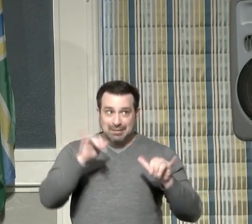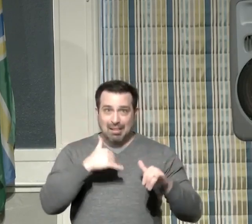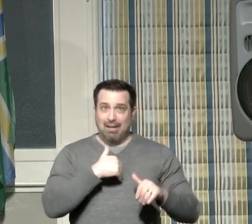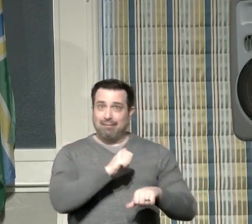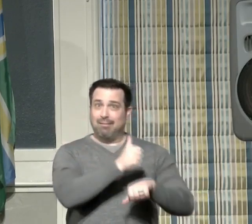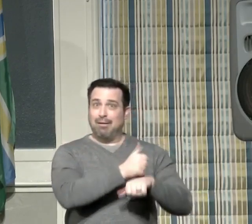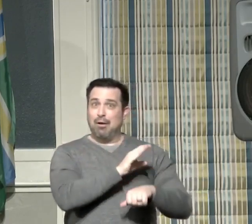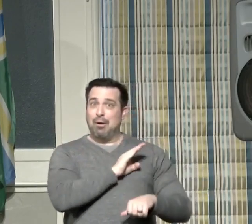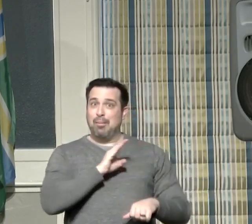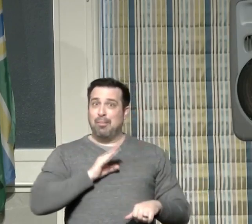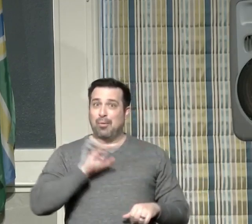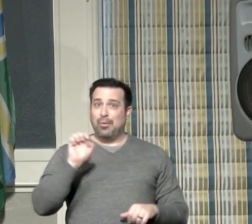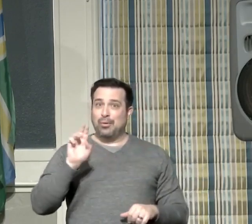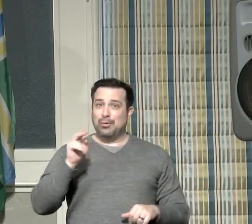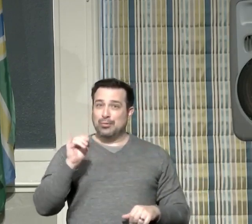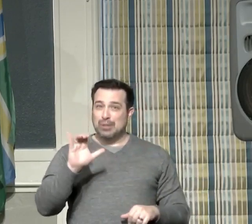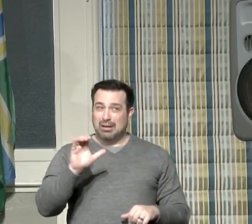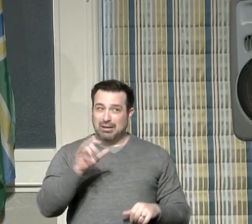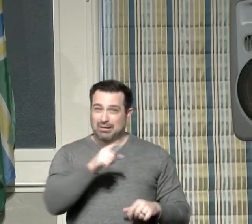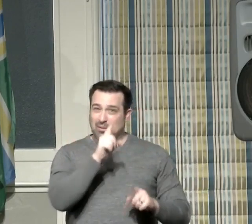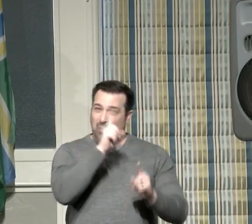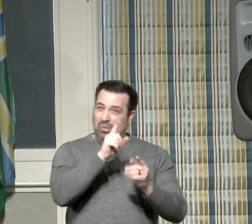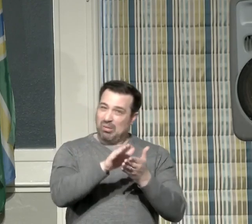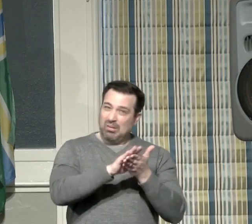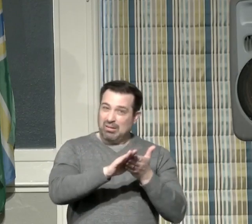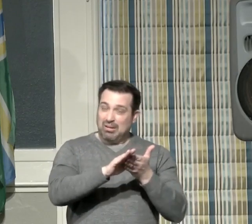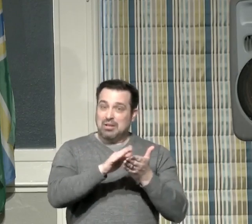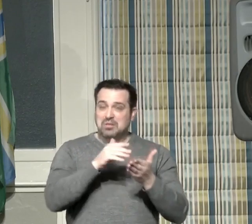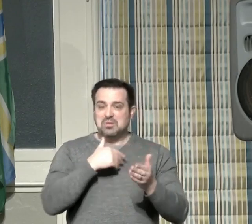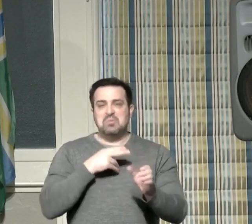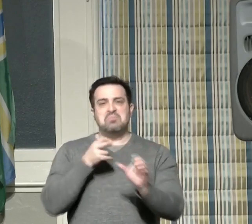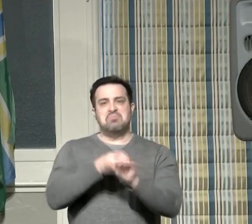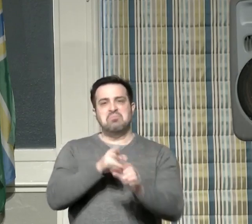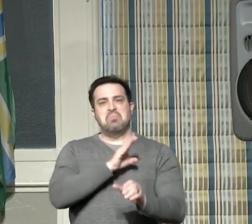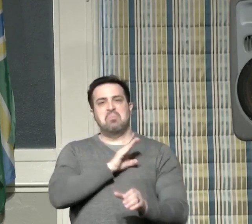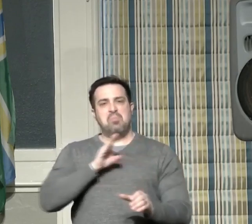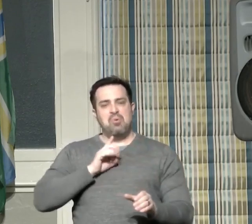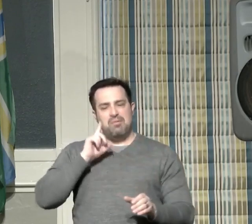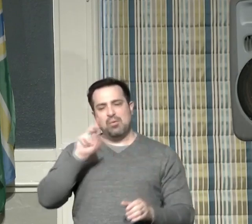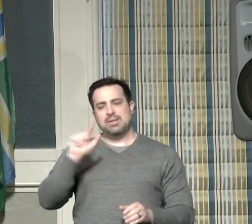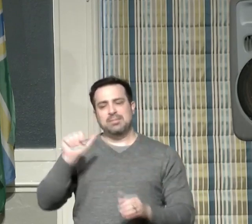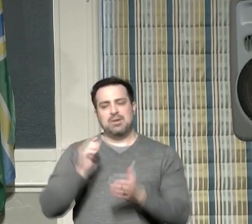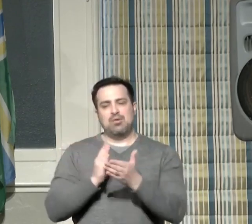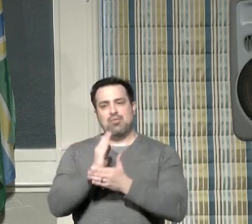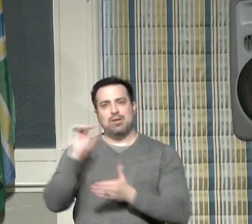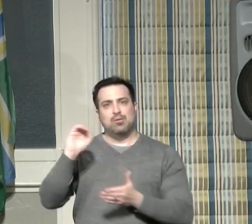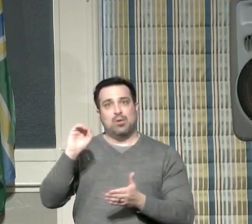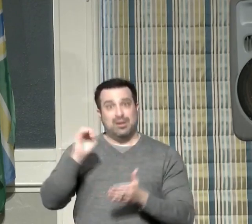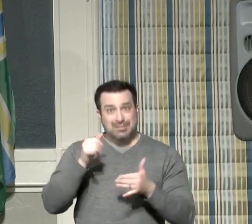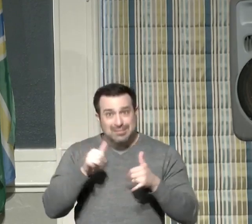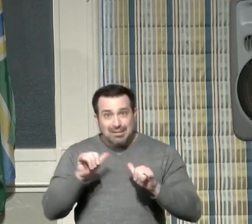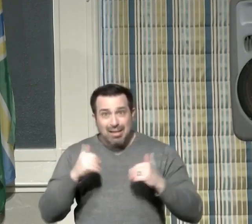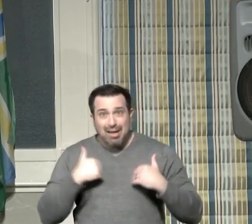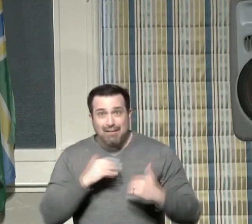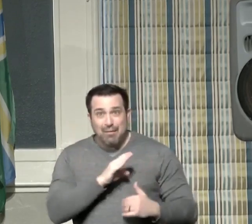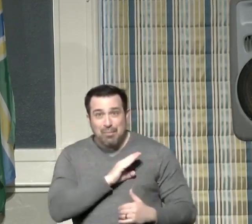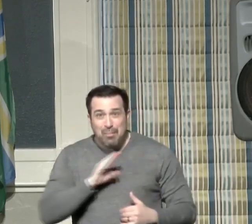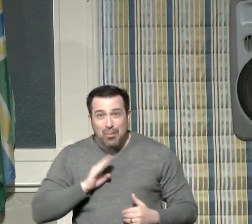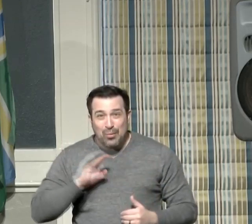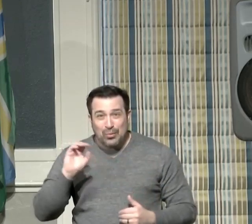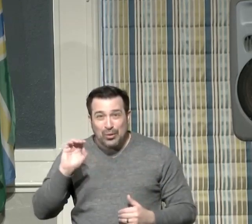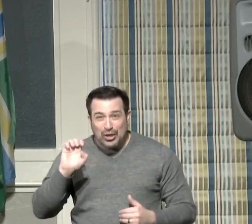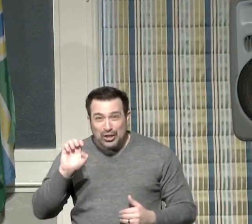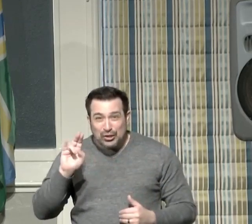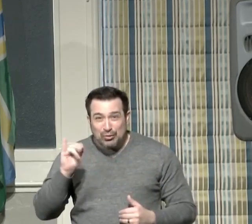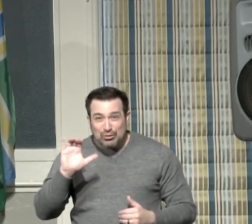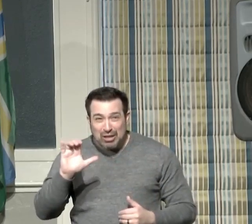Eugenics. When I started on the Board of Directors of Disability Rights Oregon, we still had the Board of Eugenics. And when